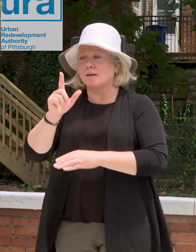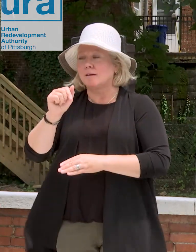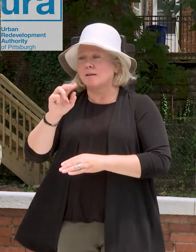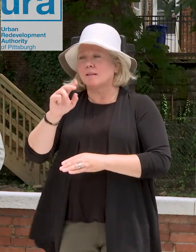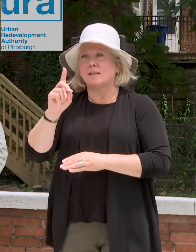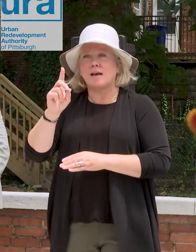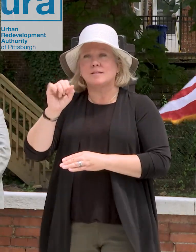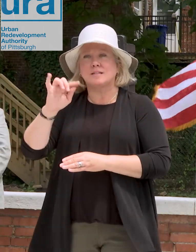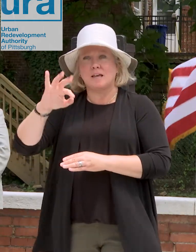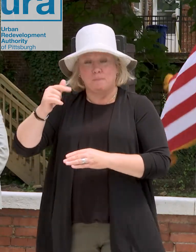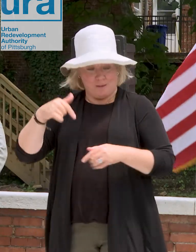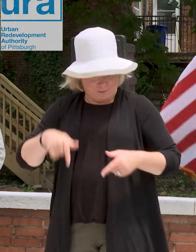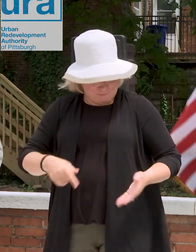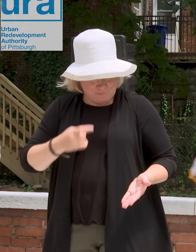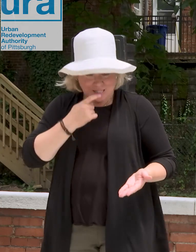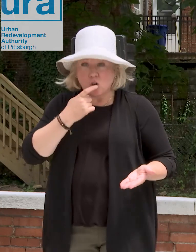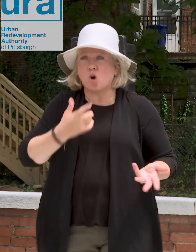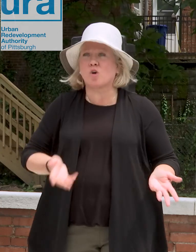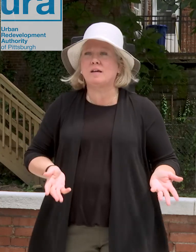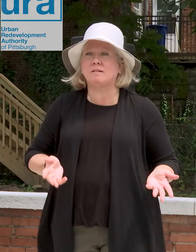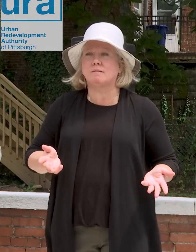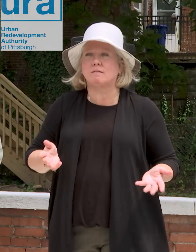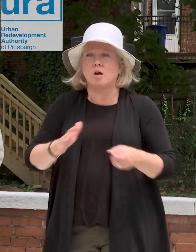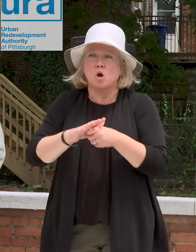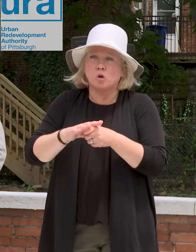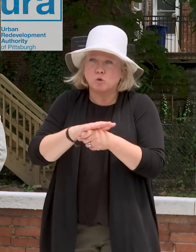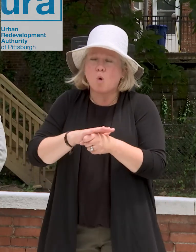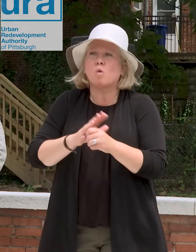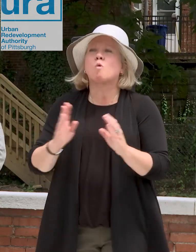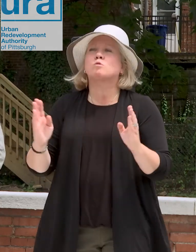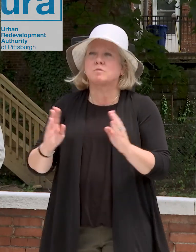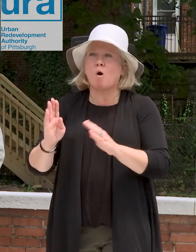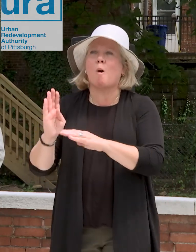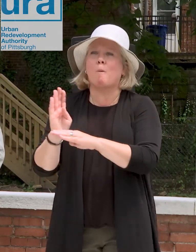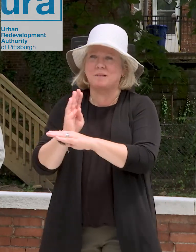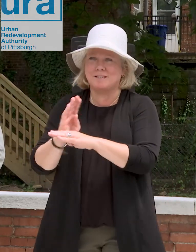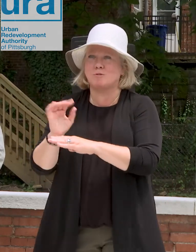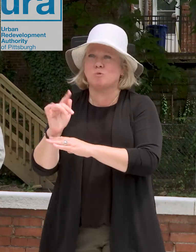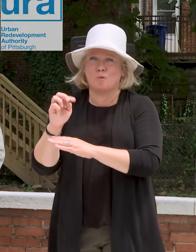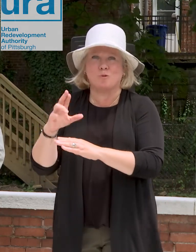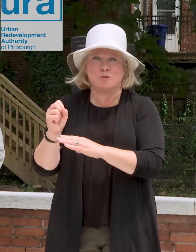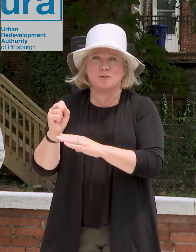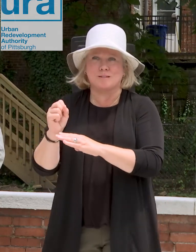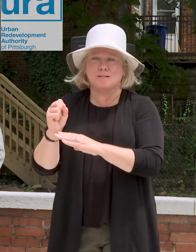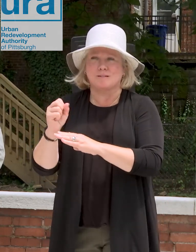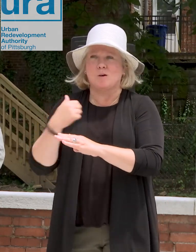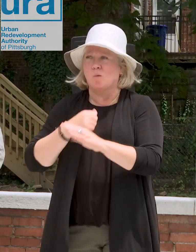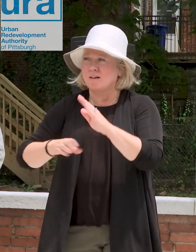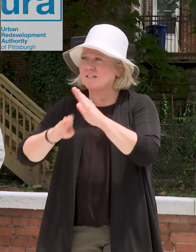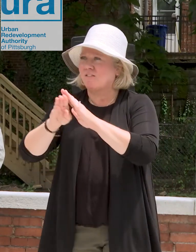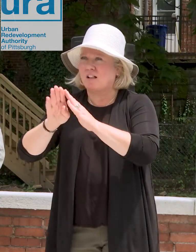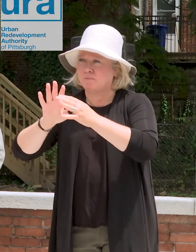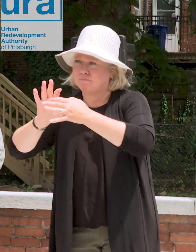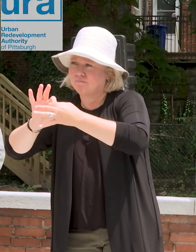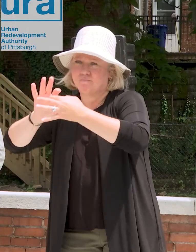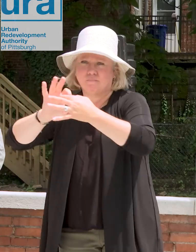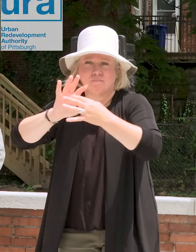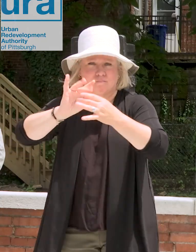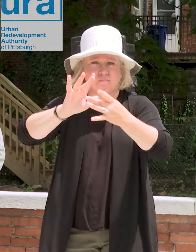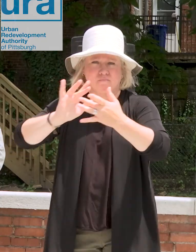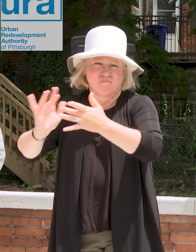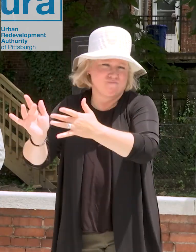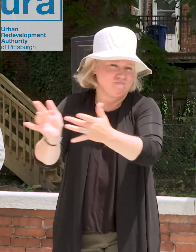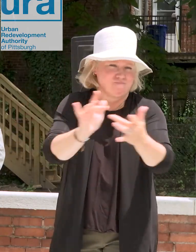the concrete we're standing on, it was done by a local small business. These are the relationships that we form to make a difference in making this